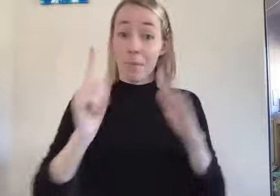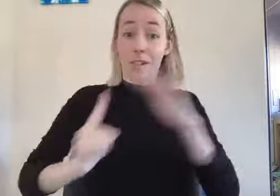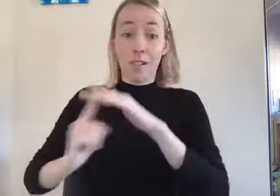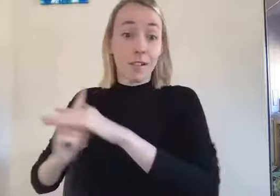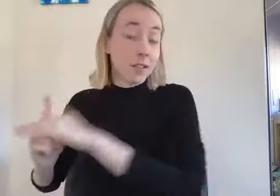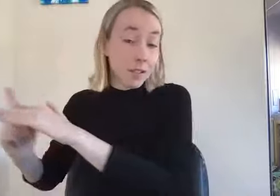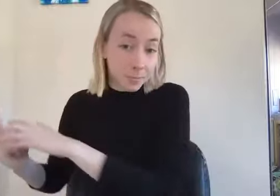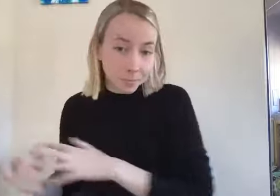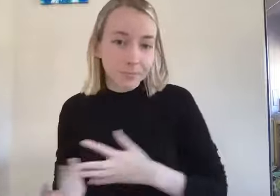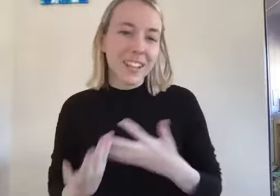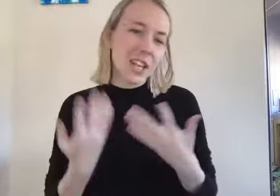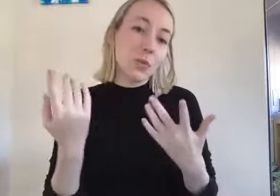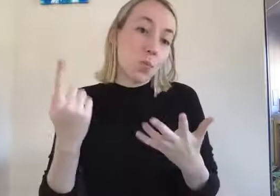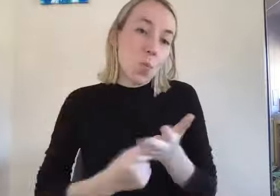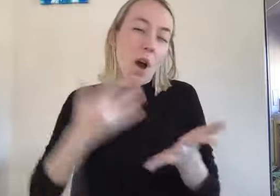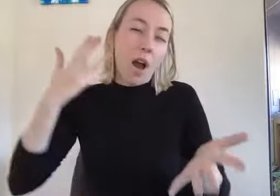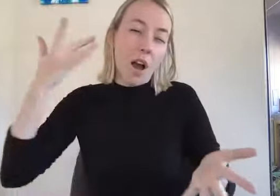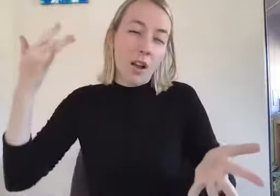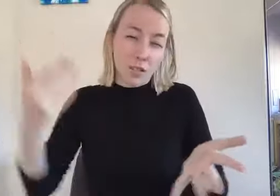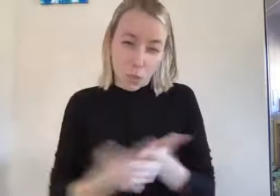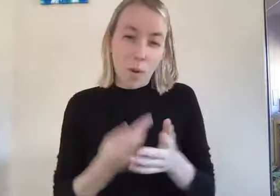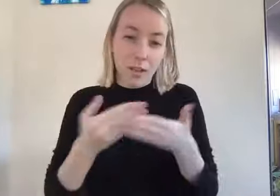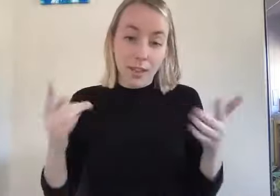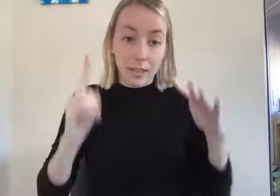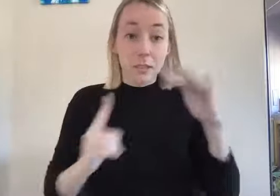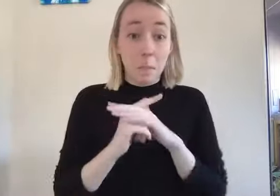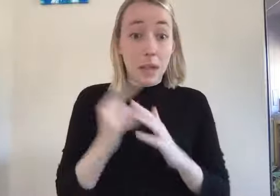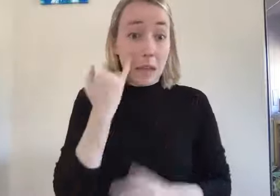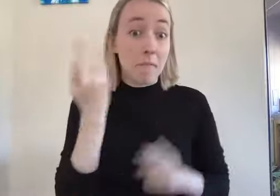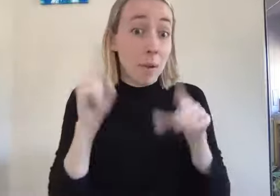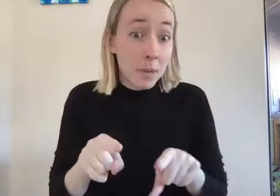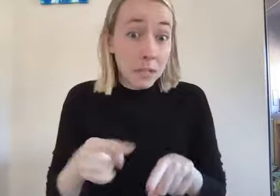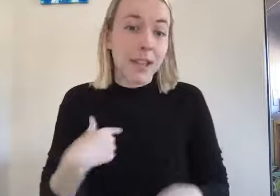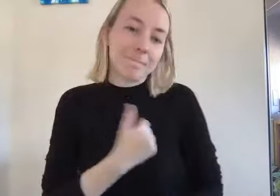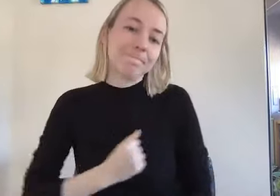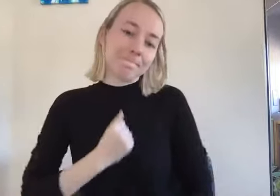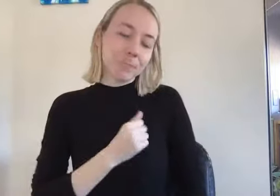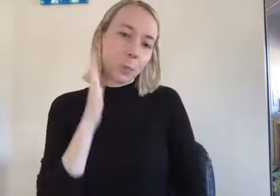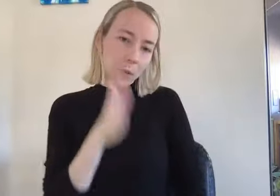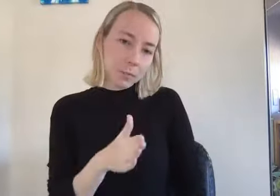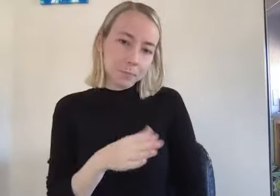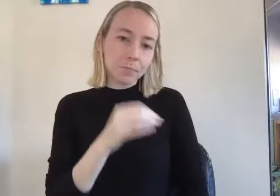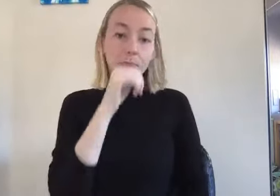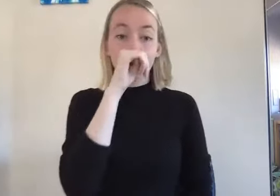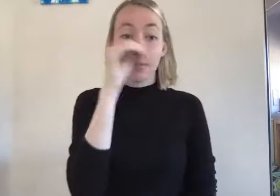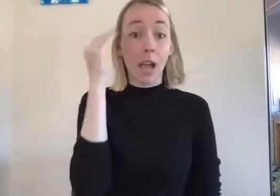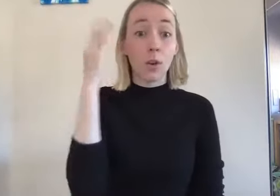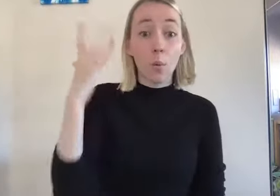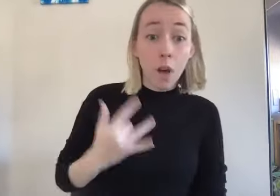and everyone that came up. Now, occasionally things still do come up. And when they do, I'll make amends. Okay. And I know that